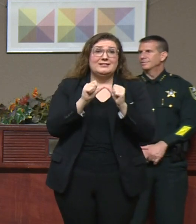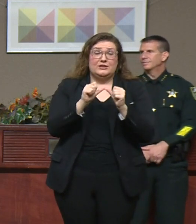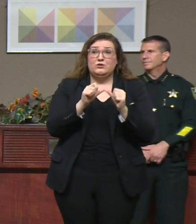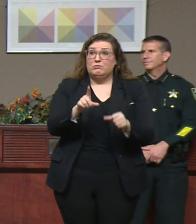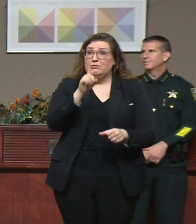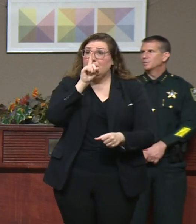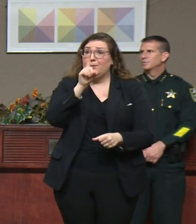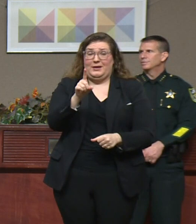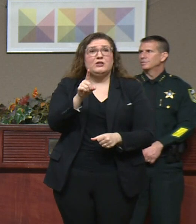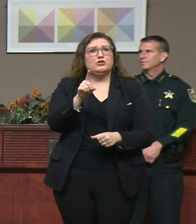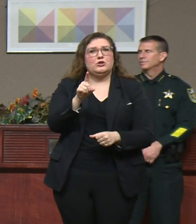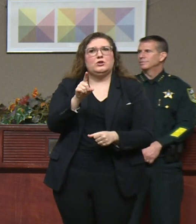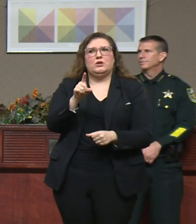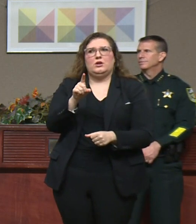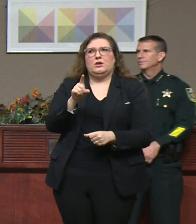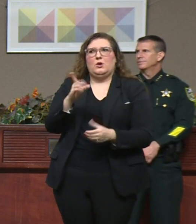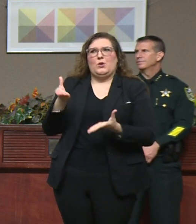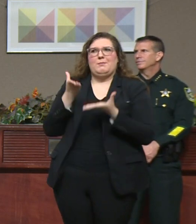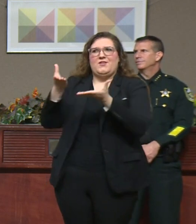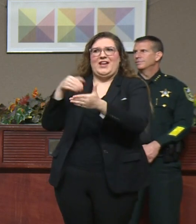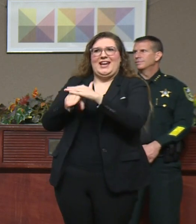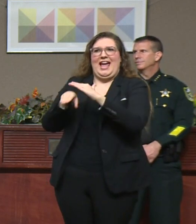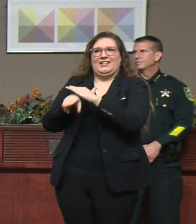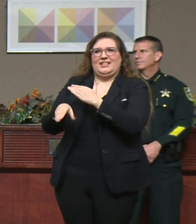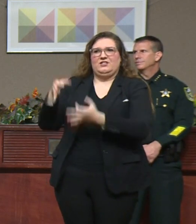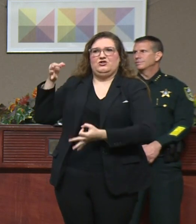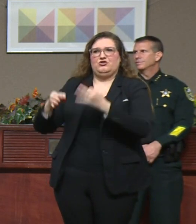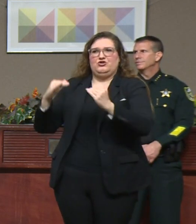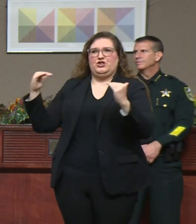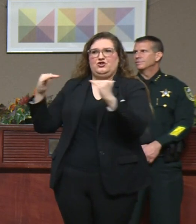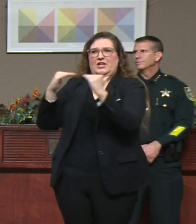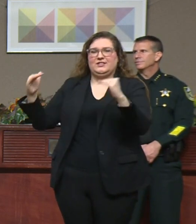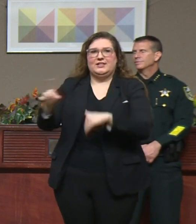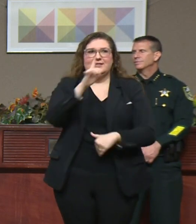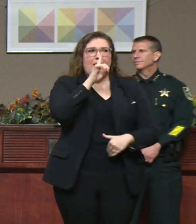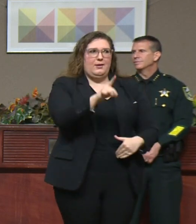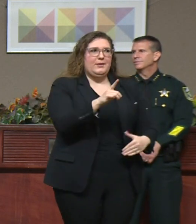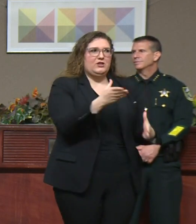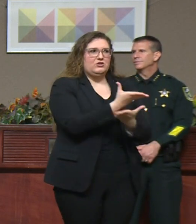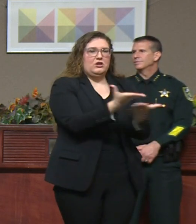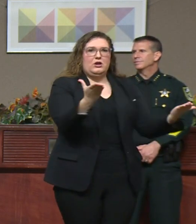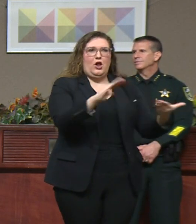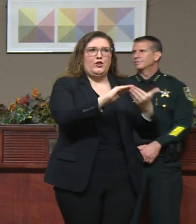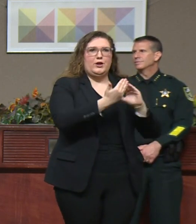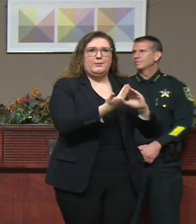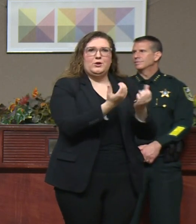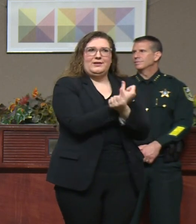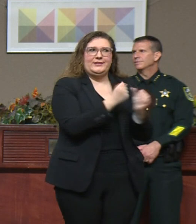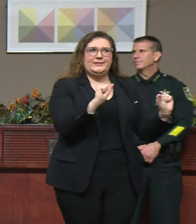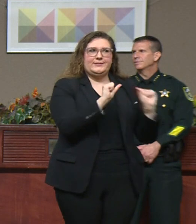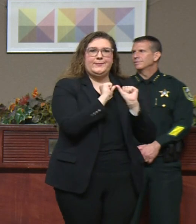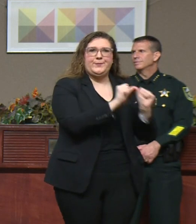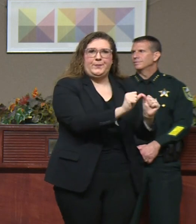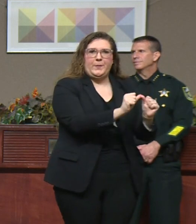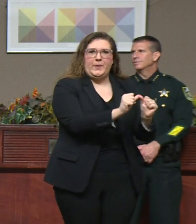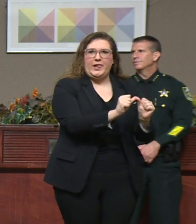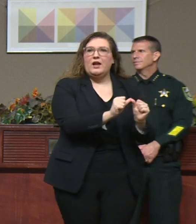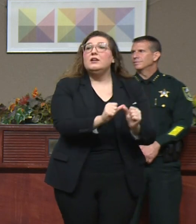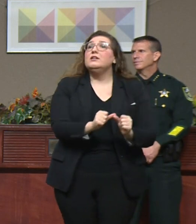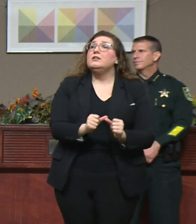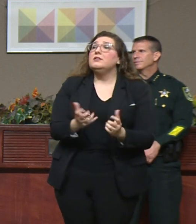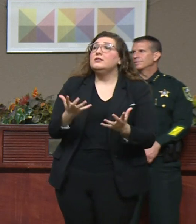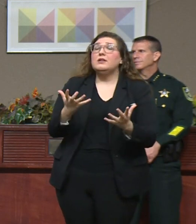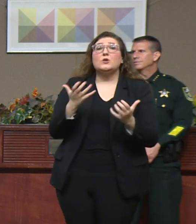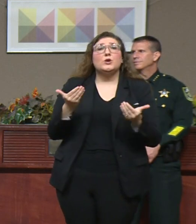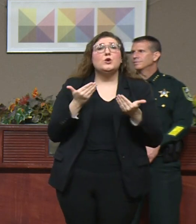access to justice while safeguarding the health and welfare of our community. So I want to express my